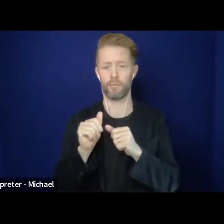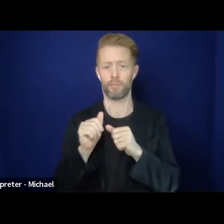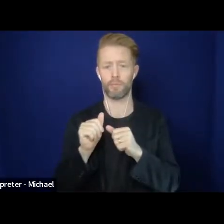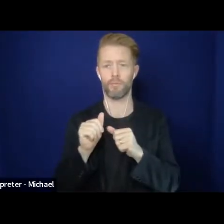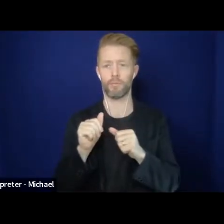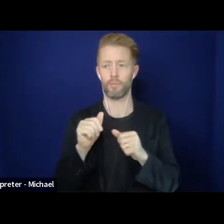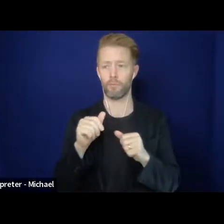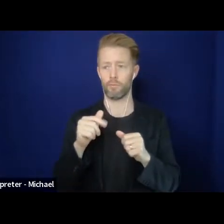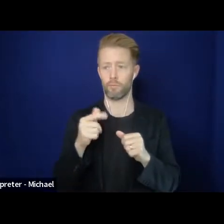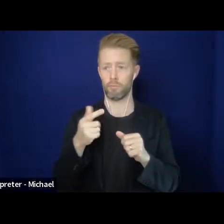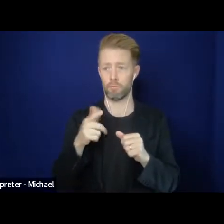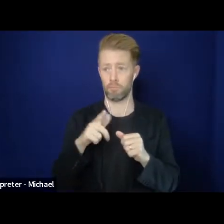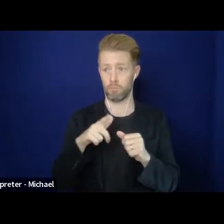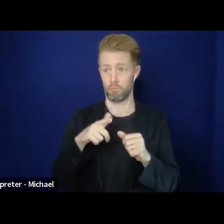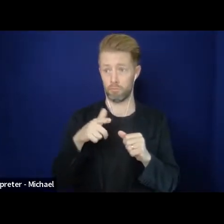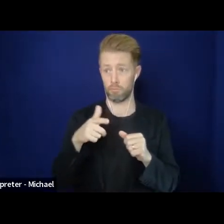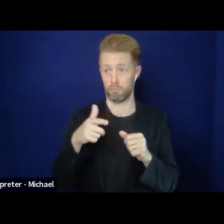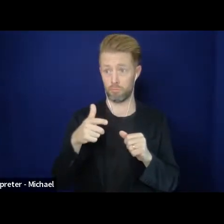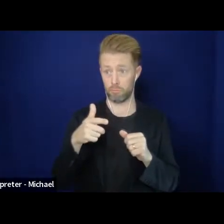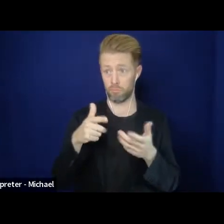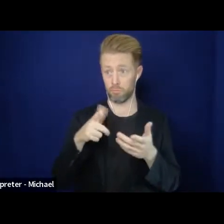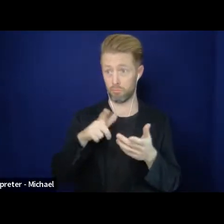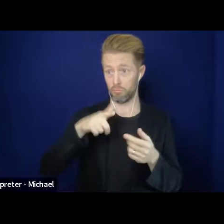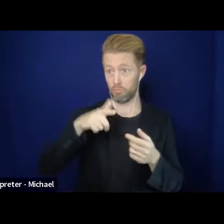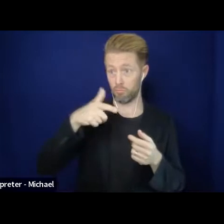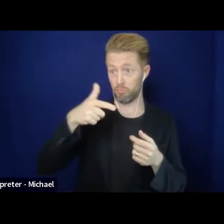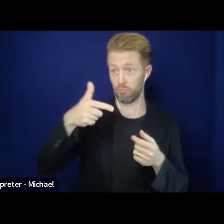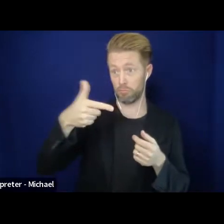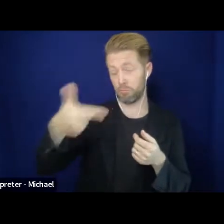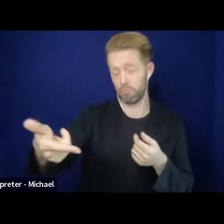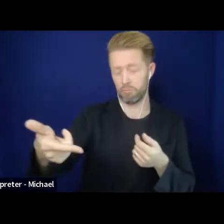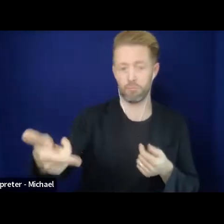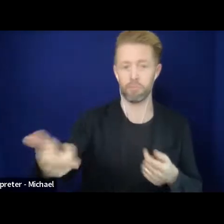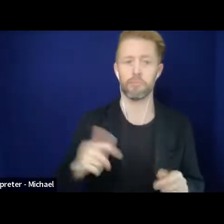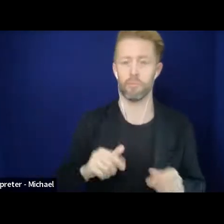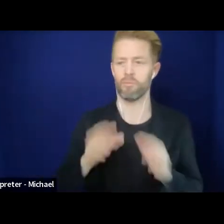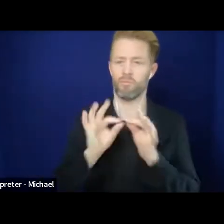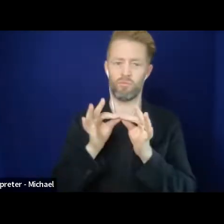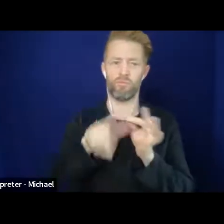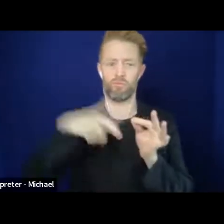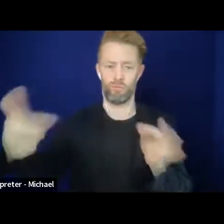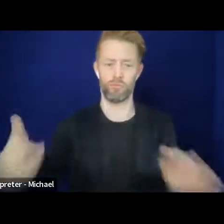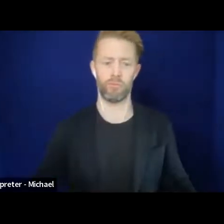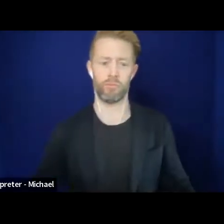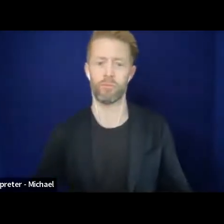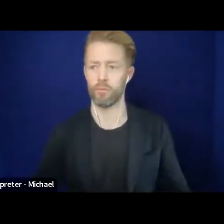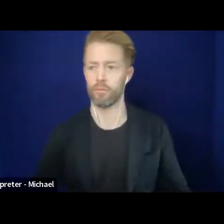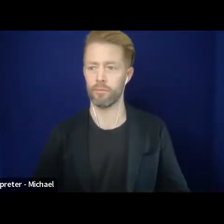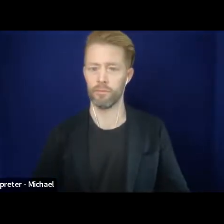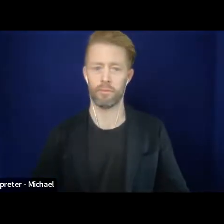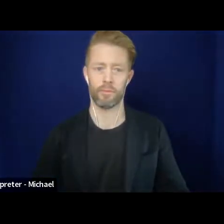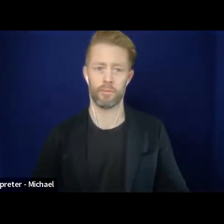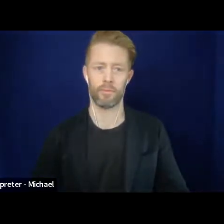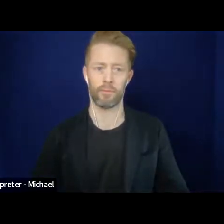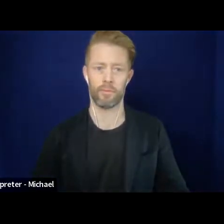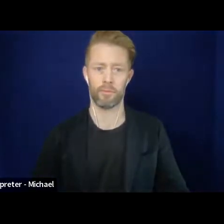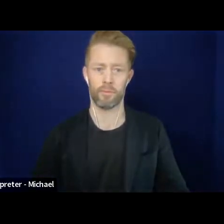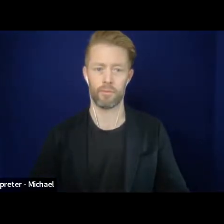This is Lydia. In the age that we live in now, especially because of the